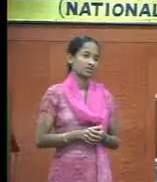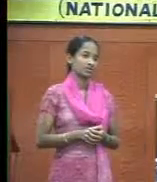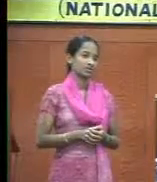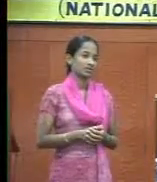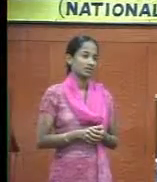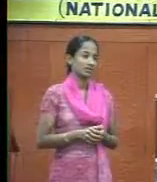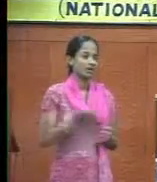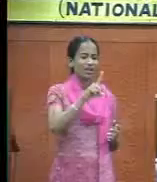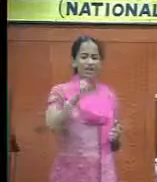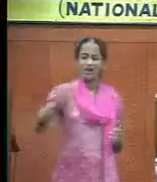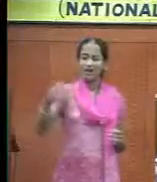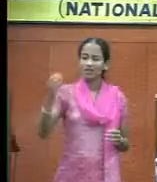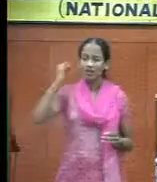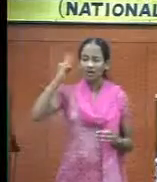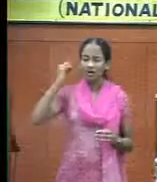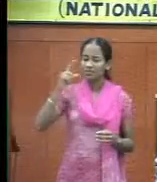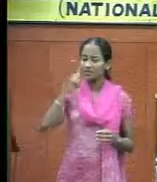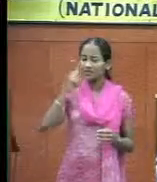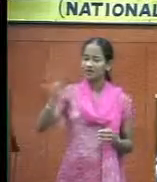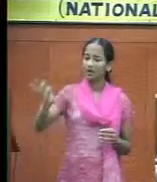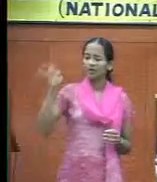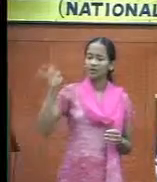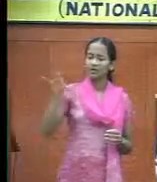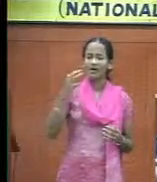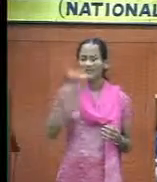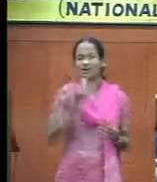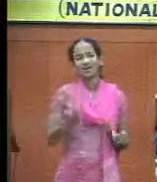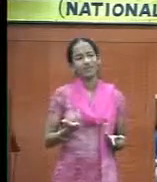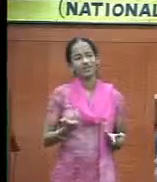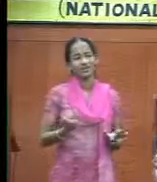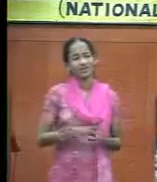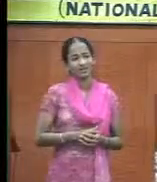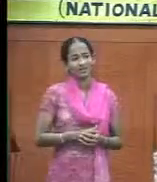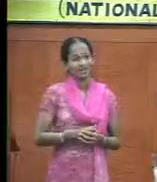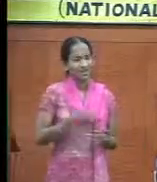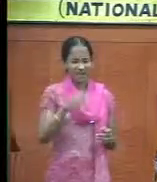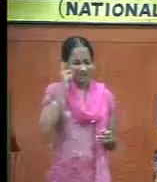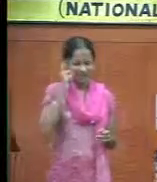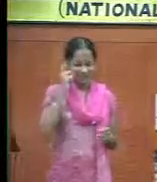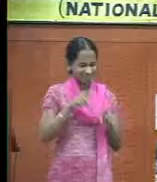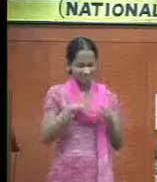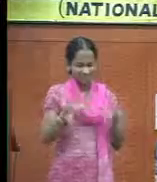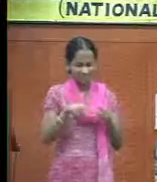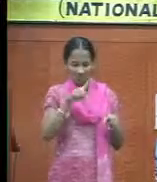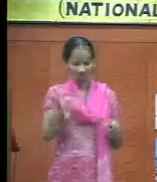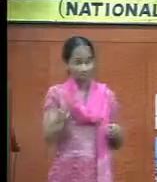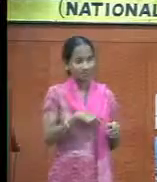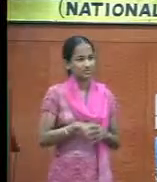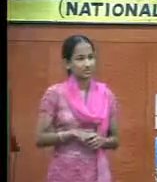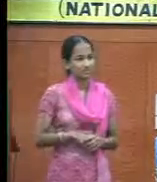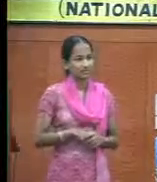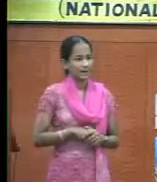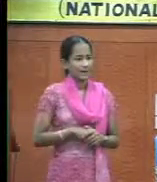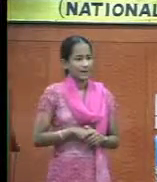lady was nominated as representing the deaf. I feel it is very discrimination against the deaf people. Yes.